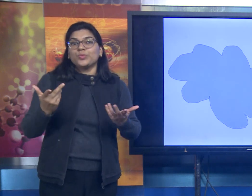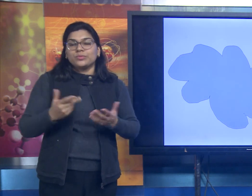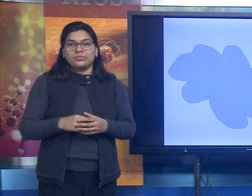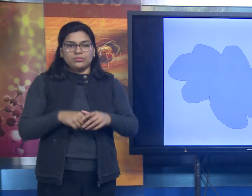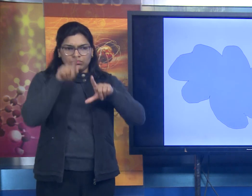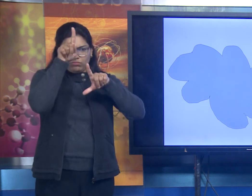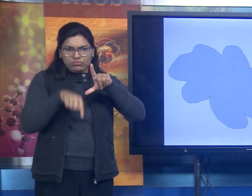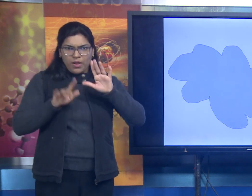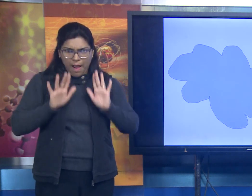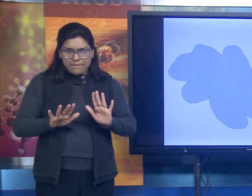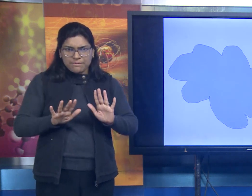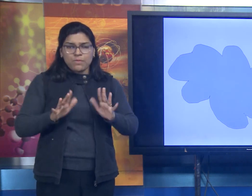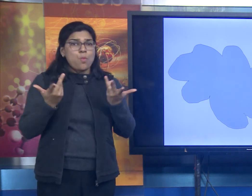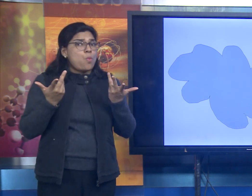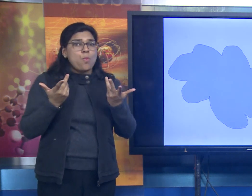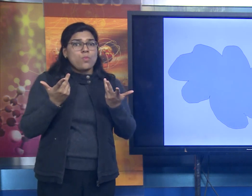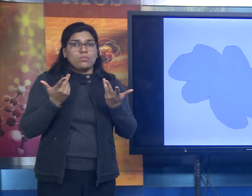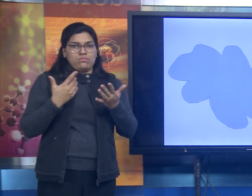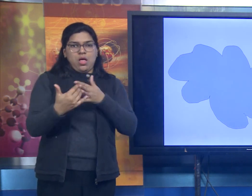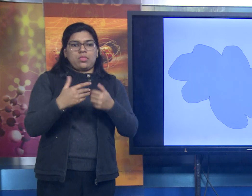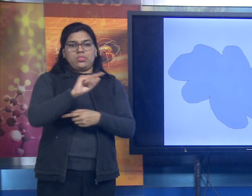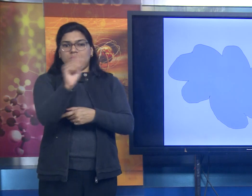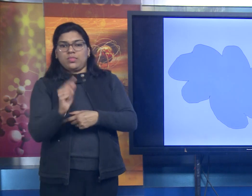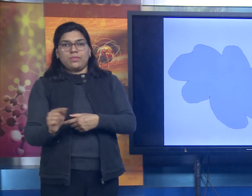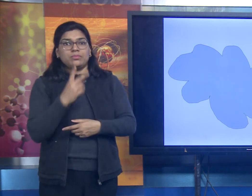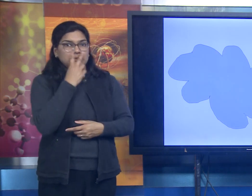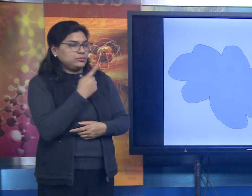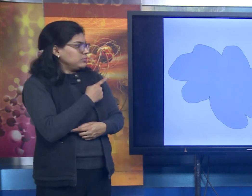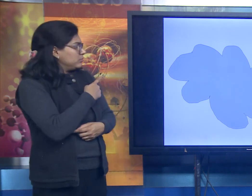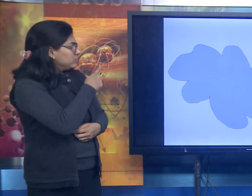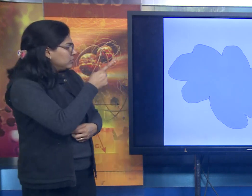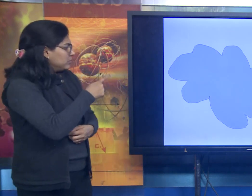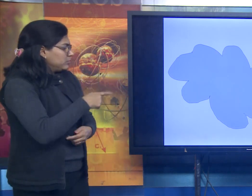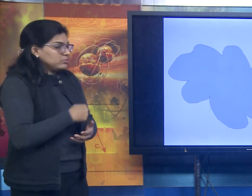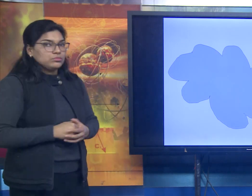Now you have to think and tell, is it a polygon? Yes or no?